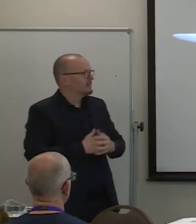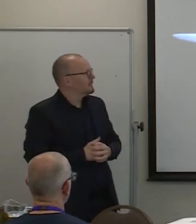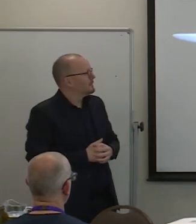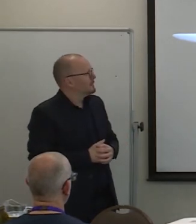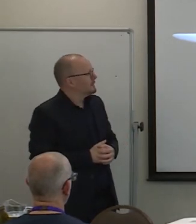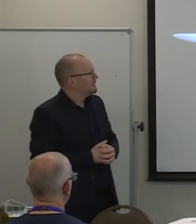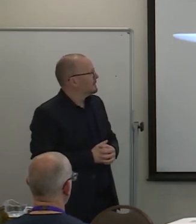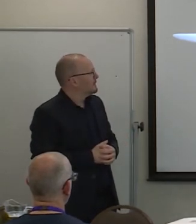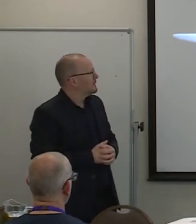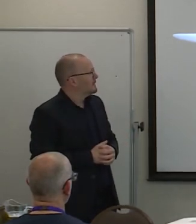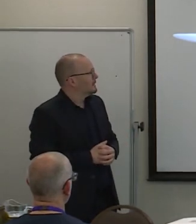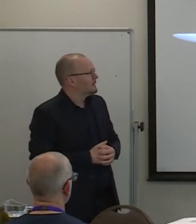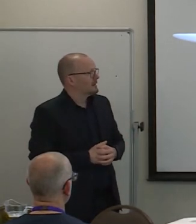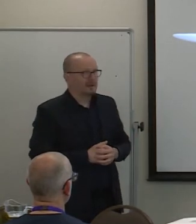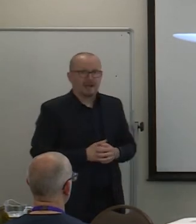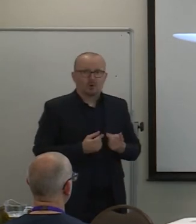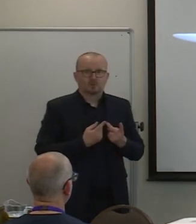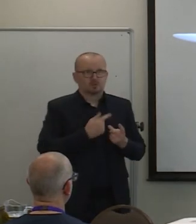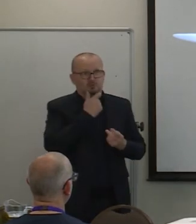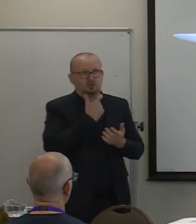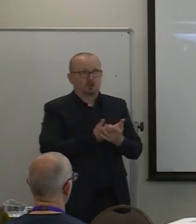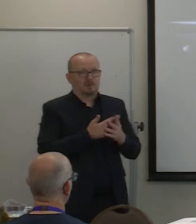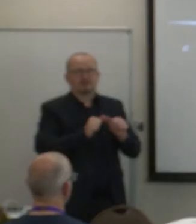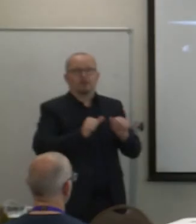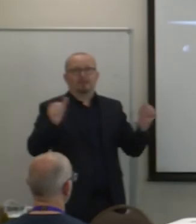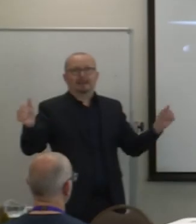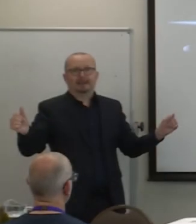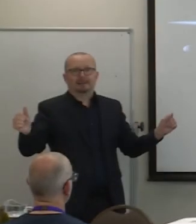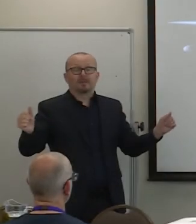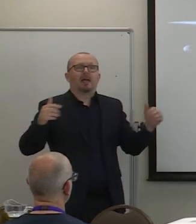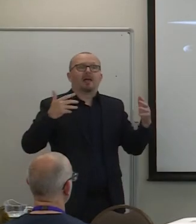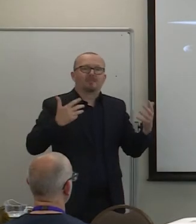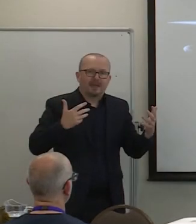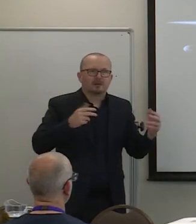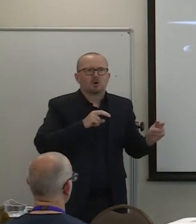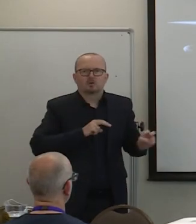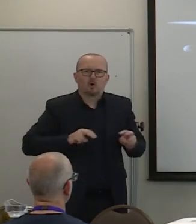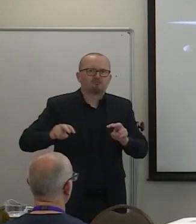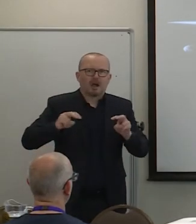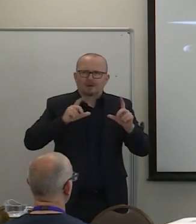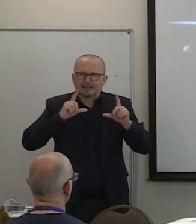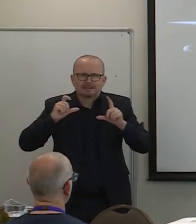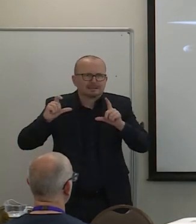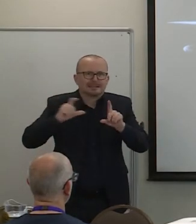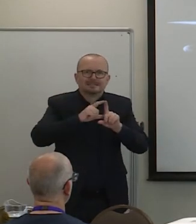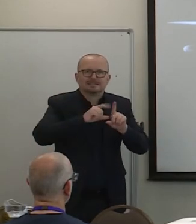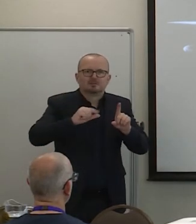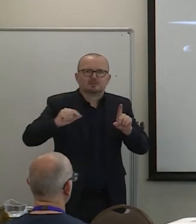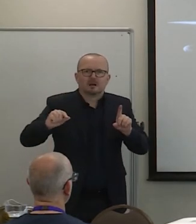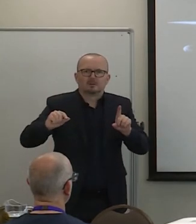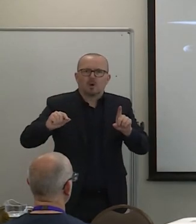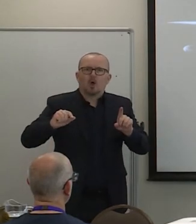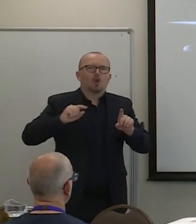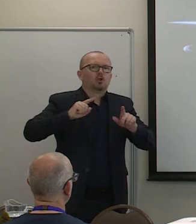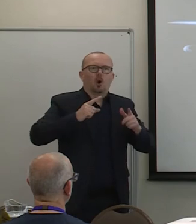by just how damn big they are. And then go around and digitise the damn things, not to look archival, but just to